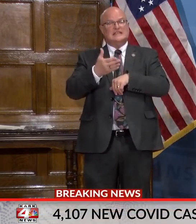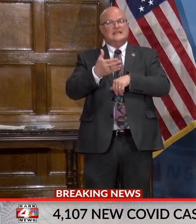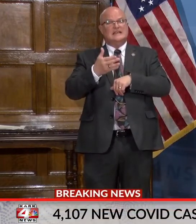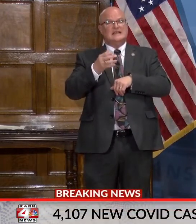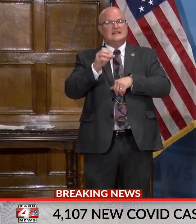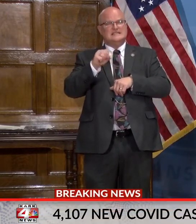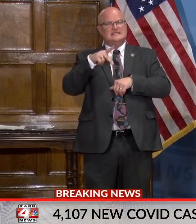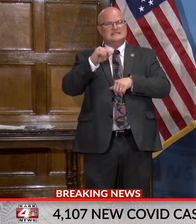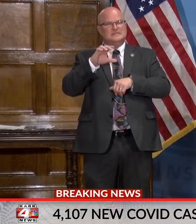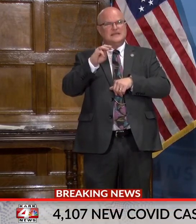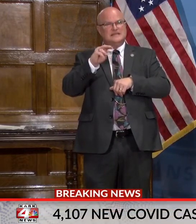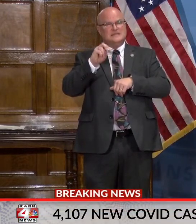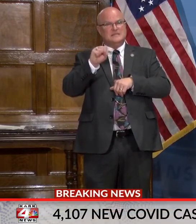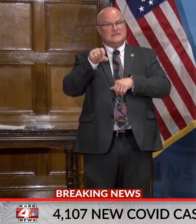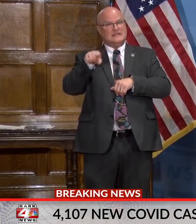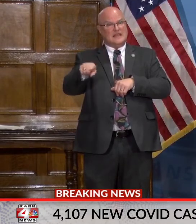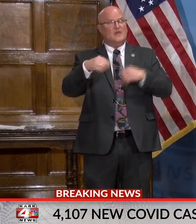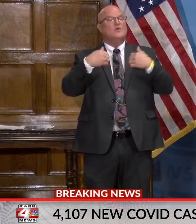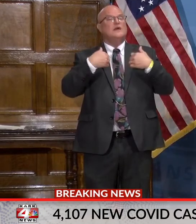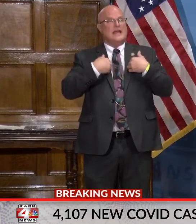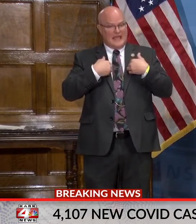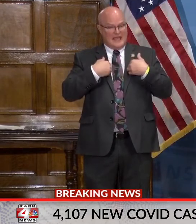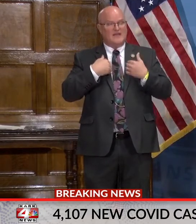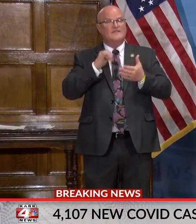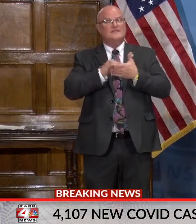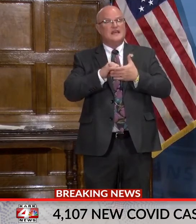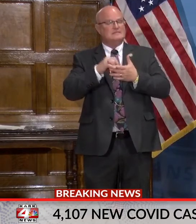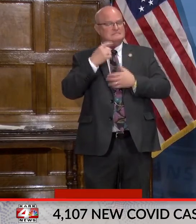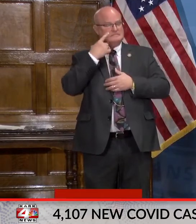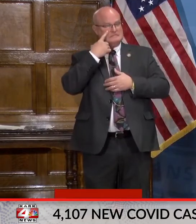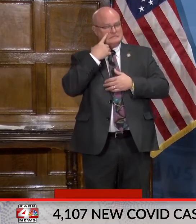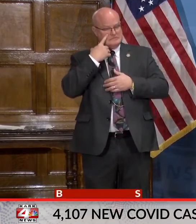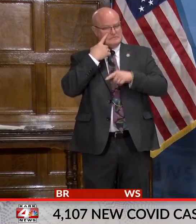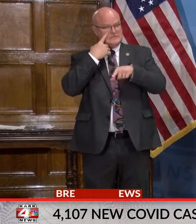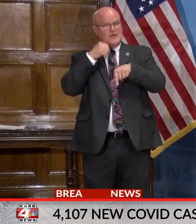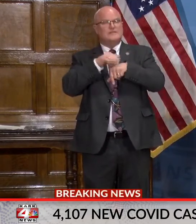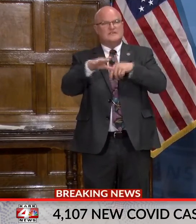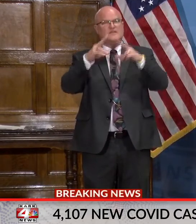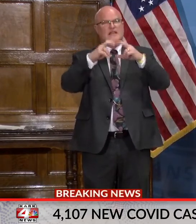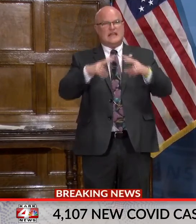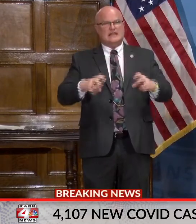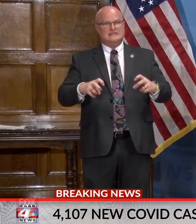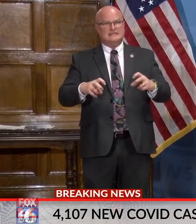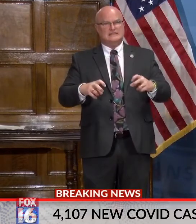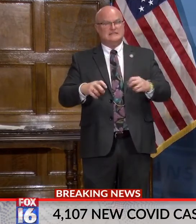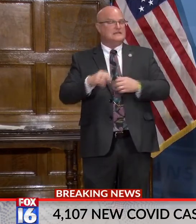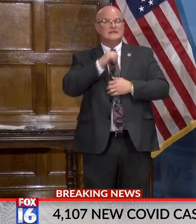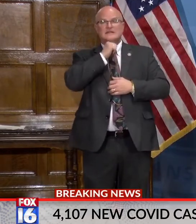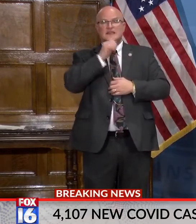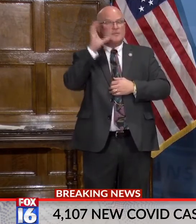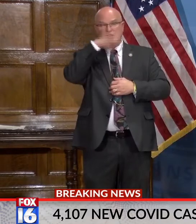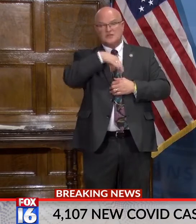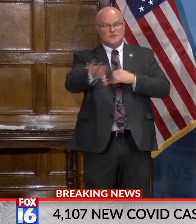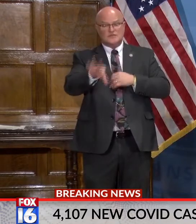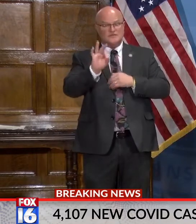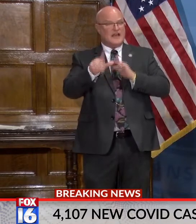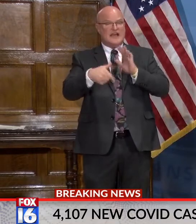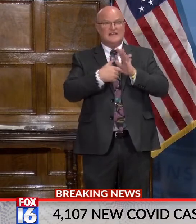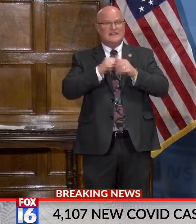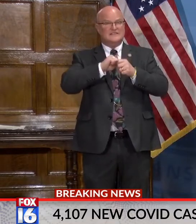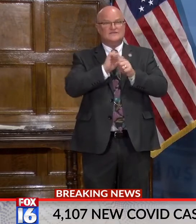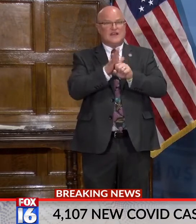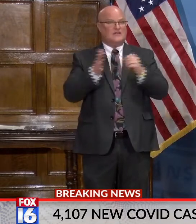to identify them. We have certain specimens that are suspicious and have been sent for analysis. It will not be unusual to find this virus